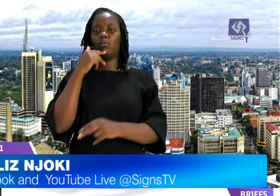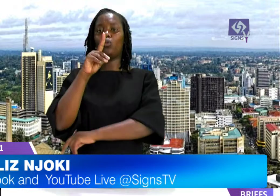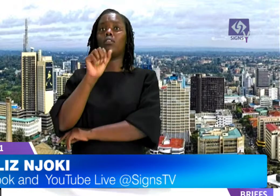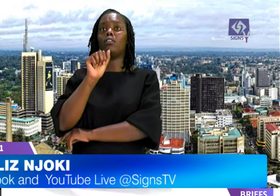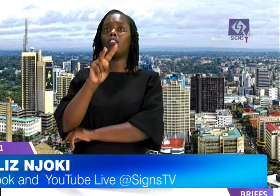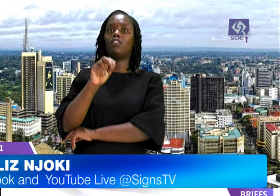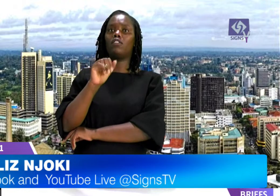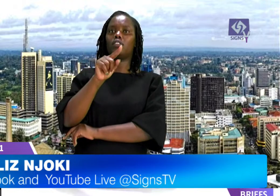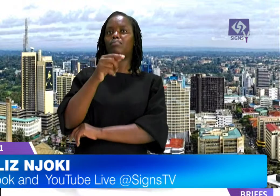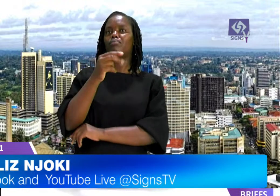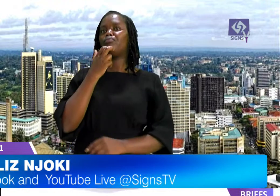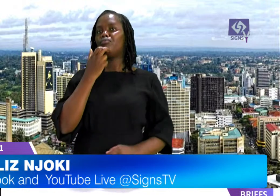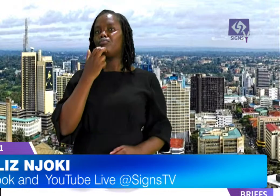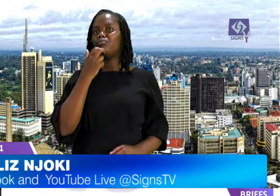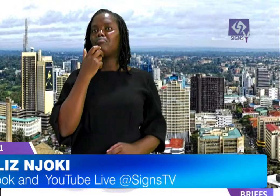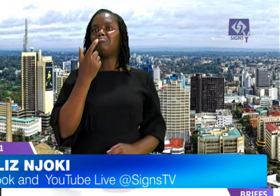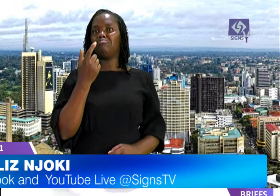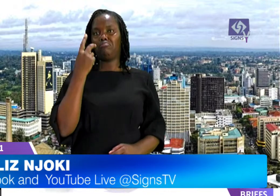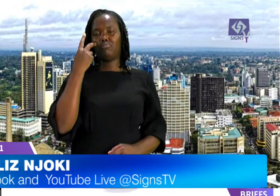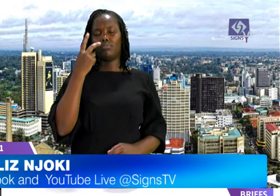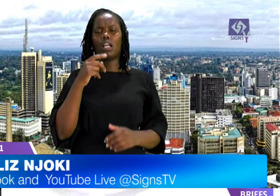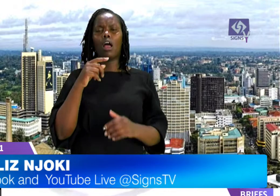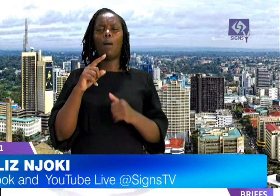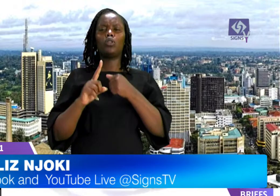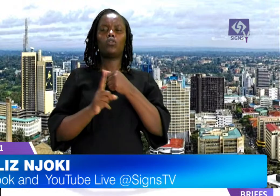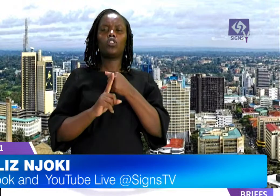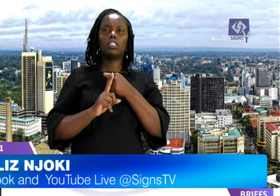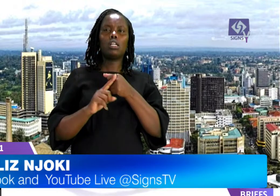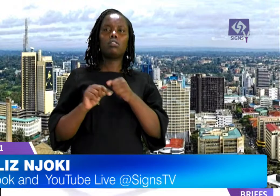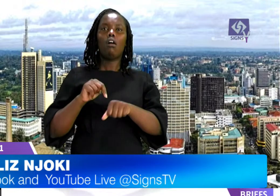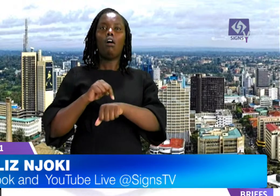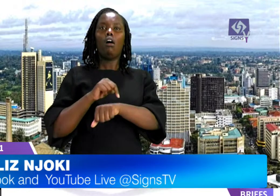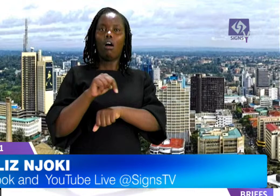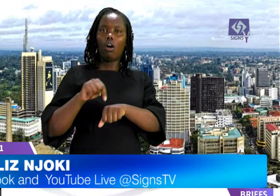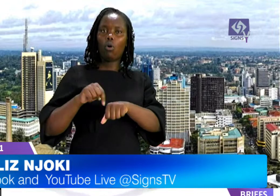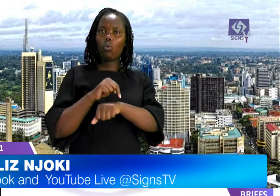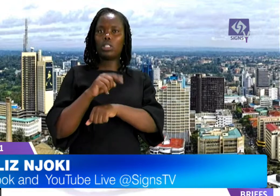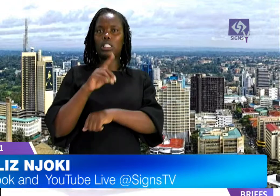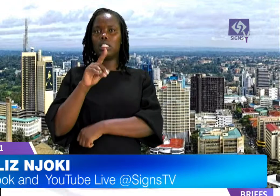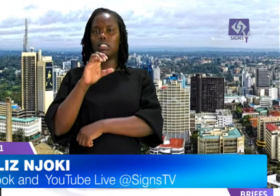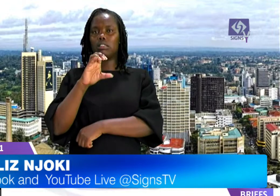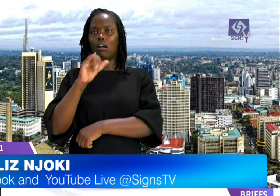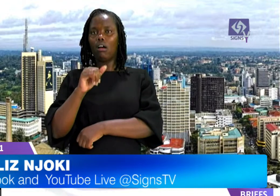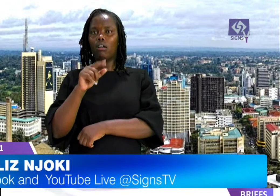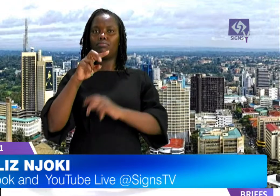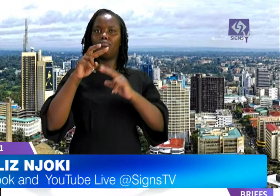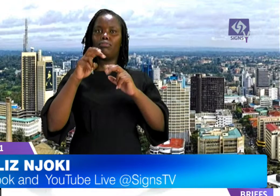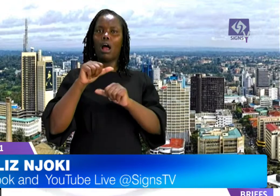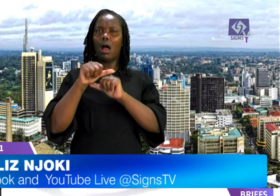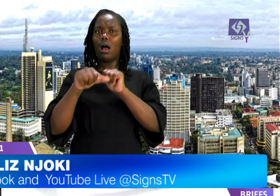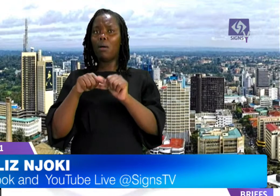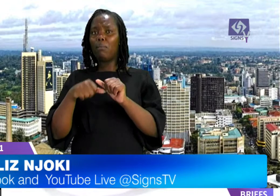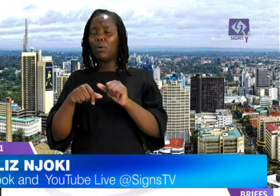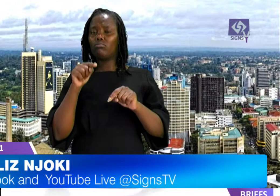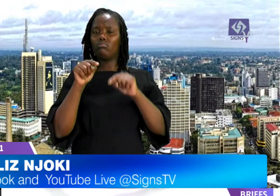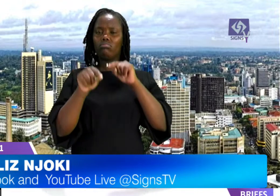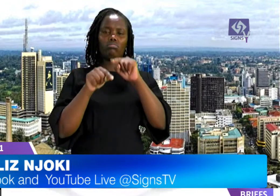are alleged to him. Now, on the next news item, Pokot South MP David